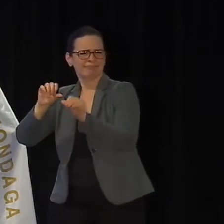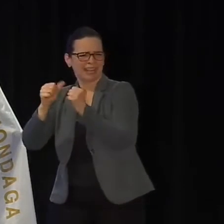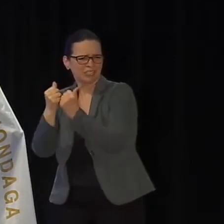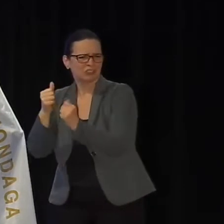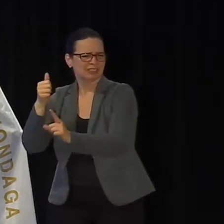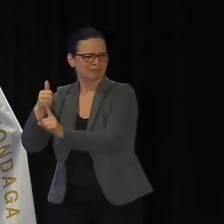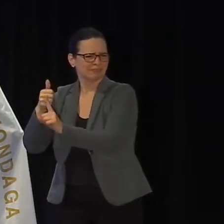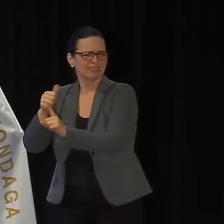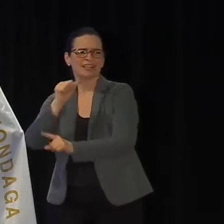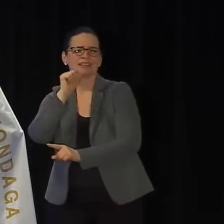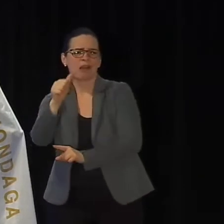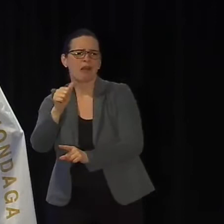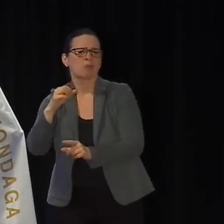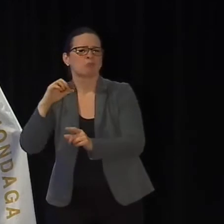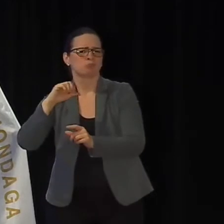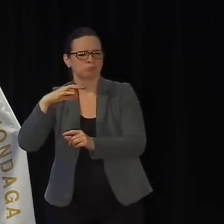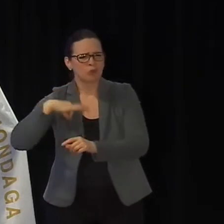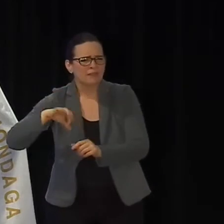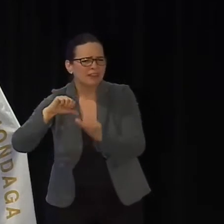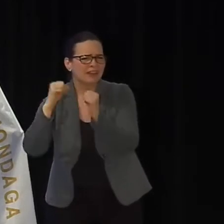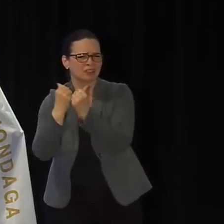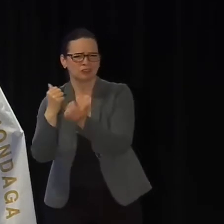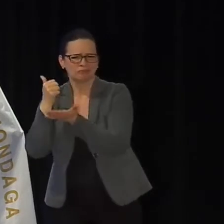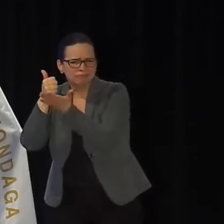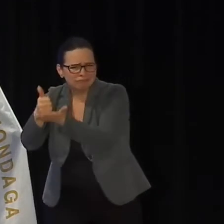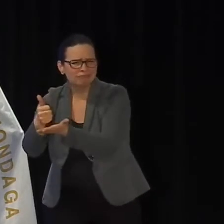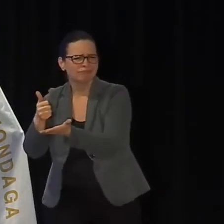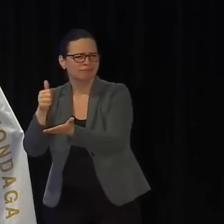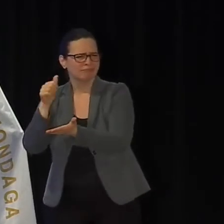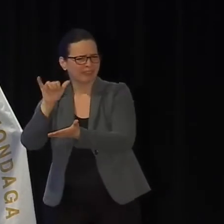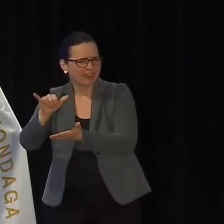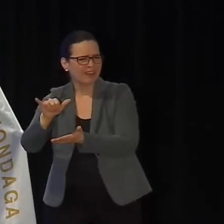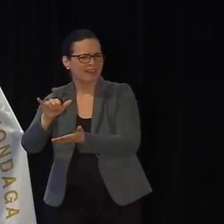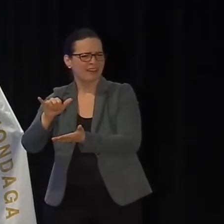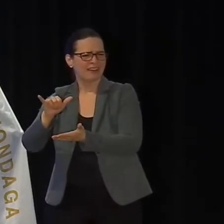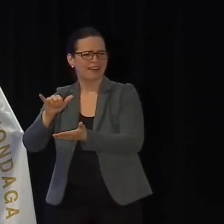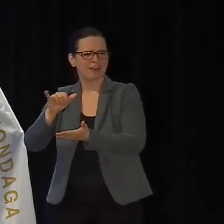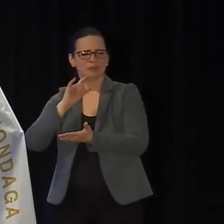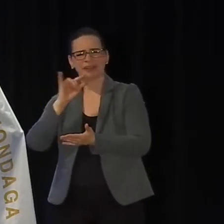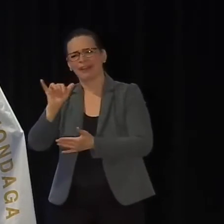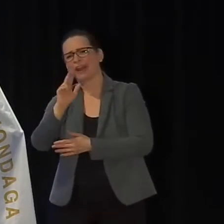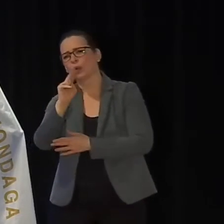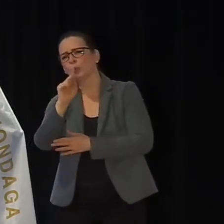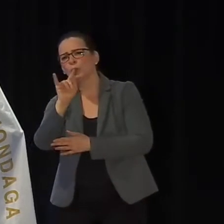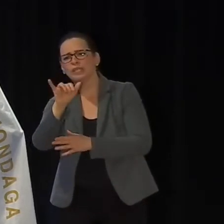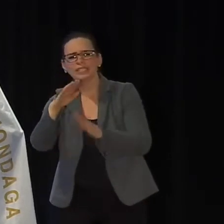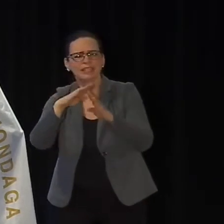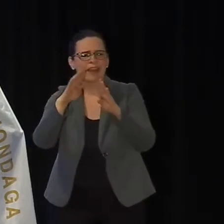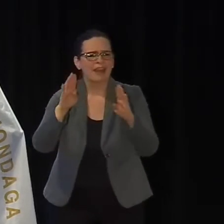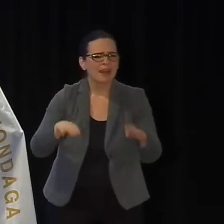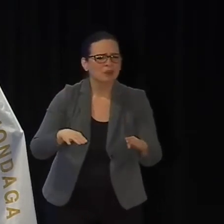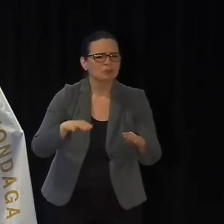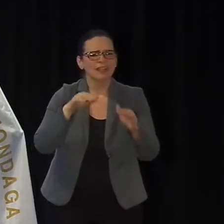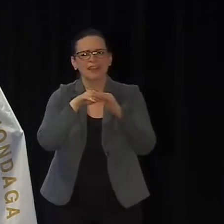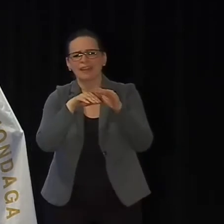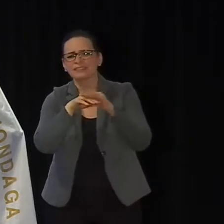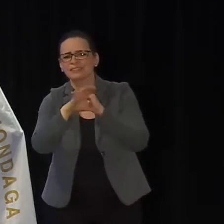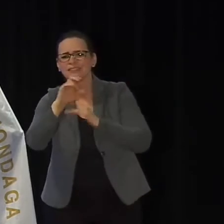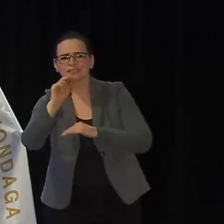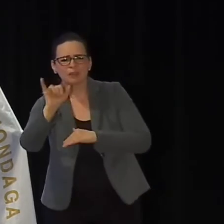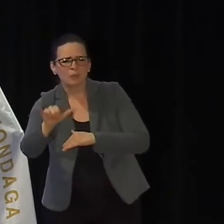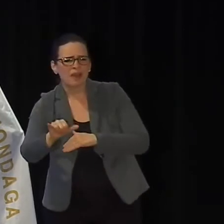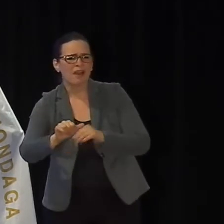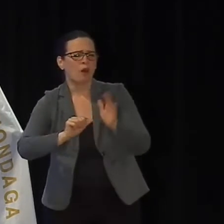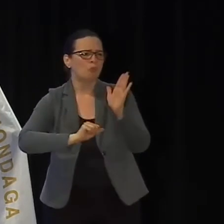responsible for housing their clients. So that's the majority of the payments. But I would have to look at